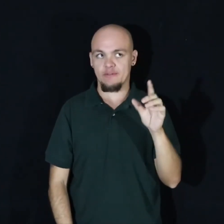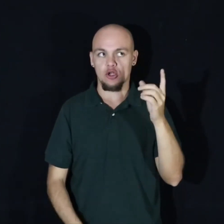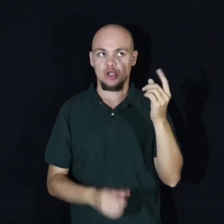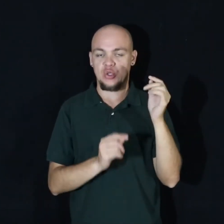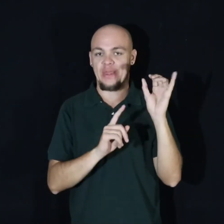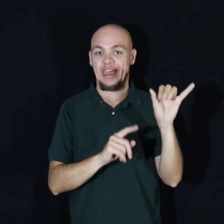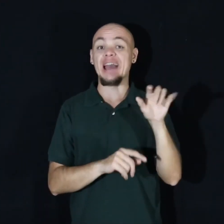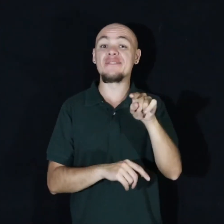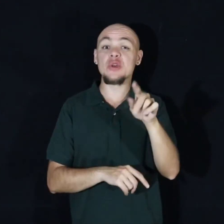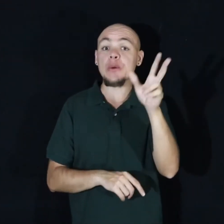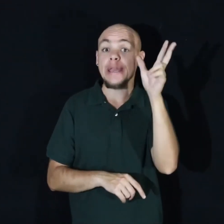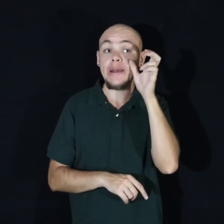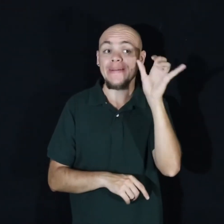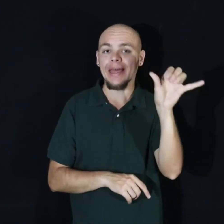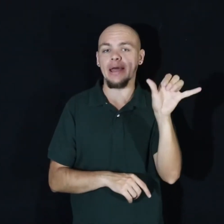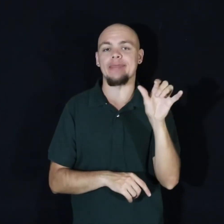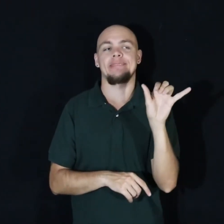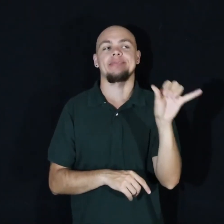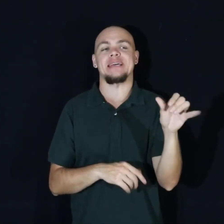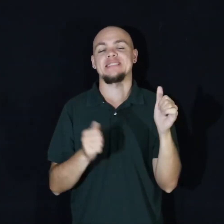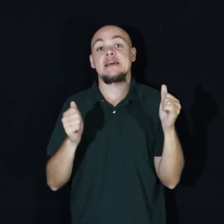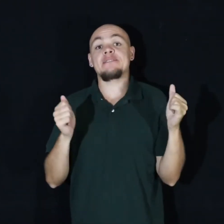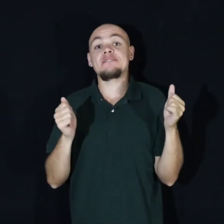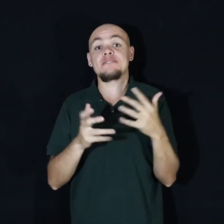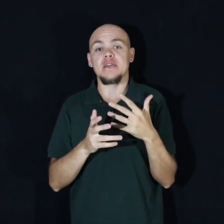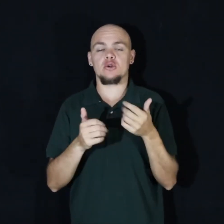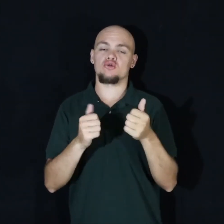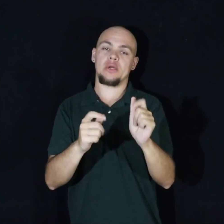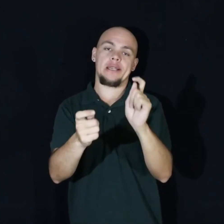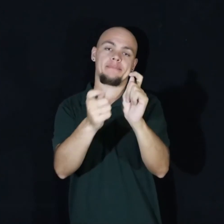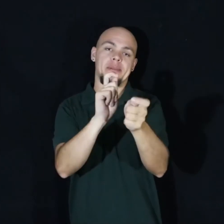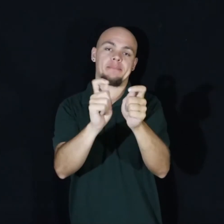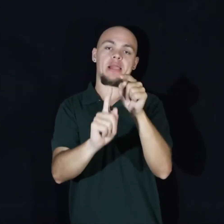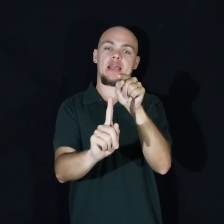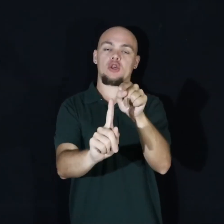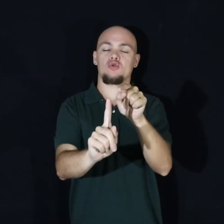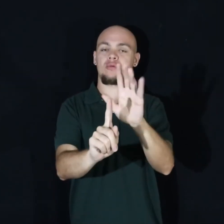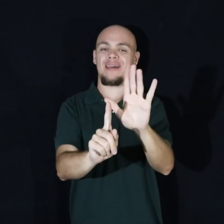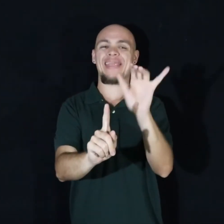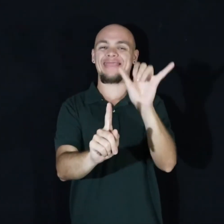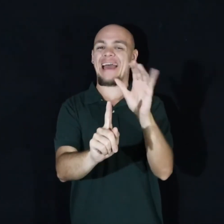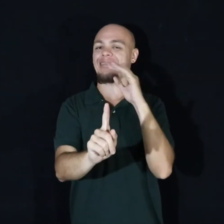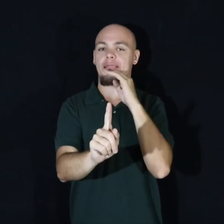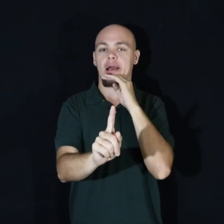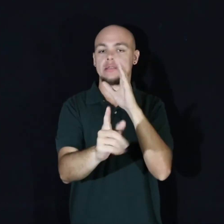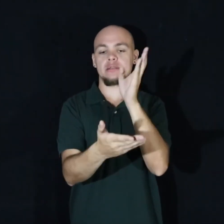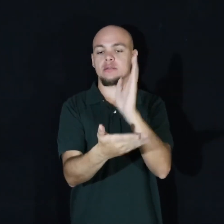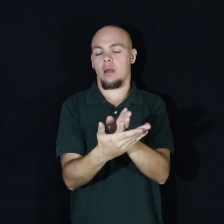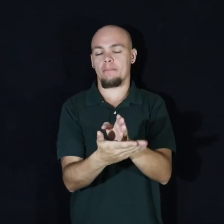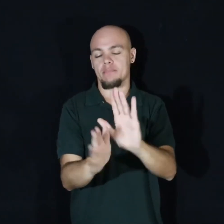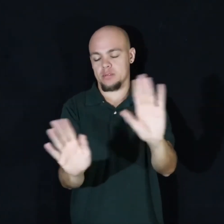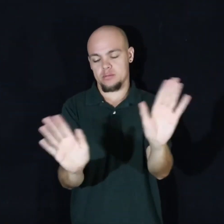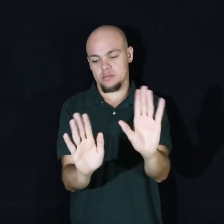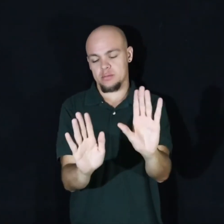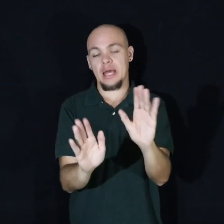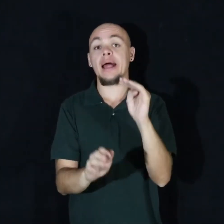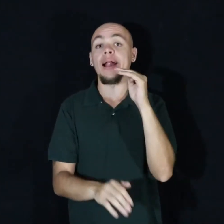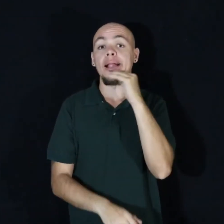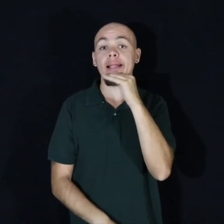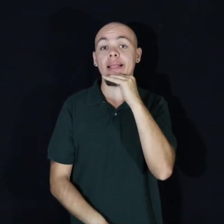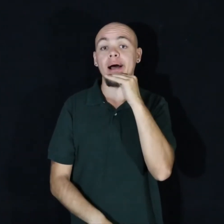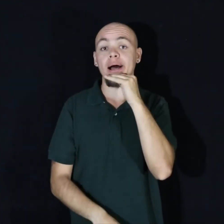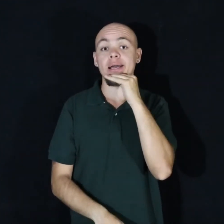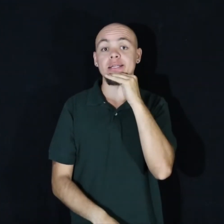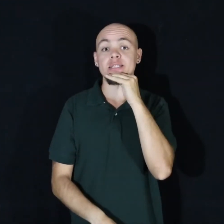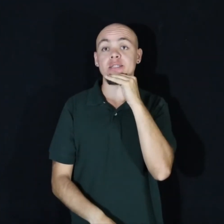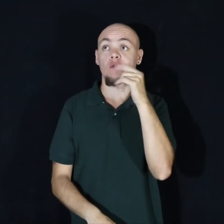same sex. The government's never going to do that. If you hear that, that's just fear to manipulate you. Stop listening to those lies and stop